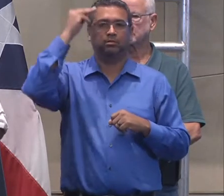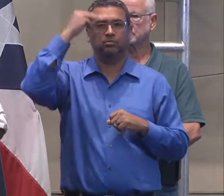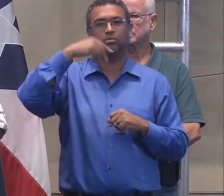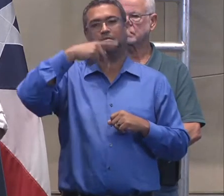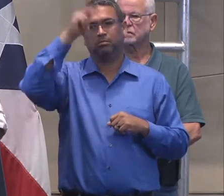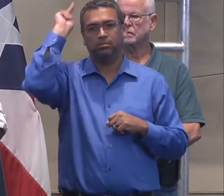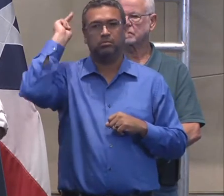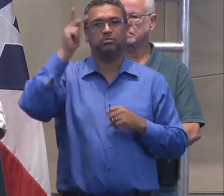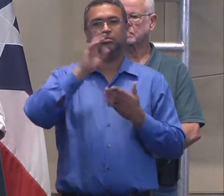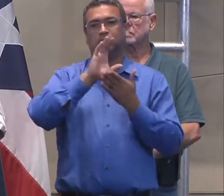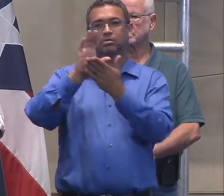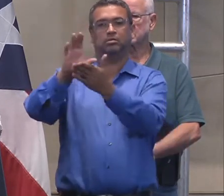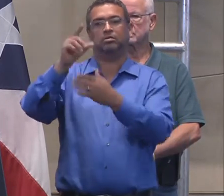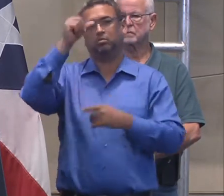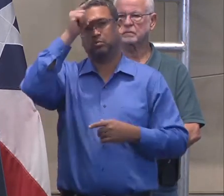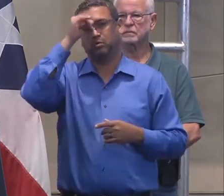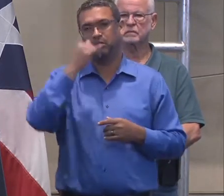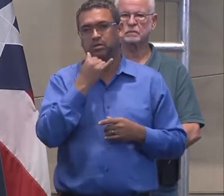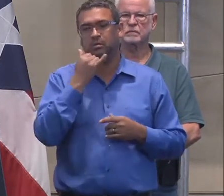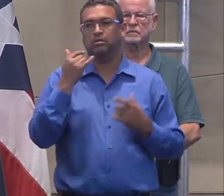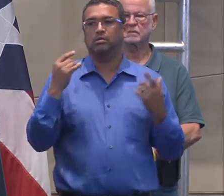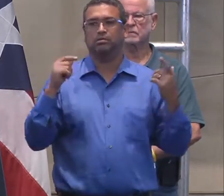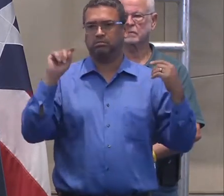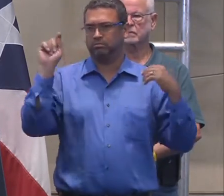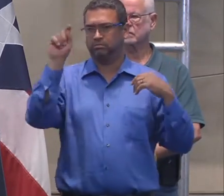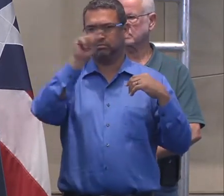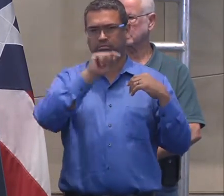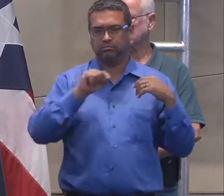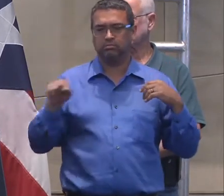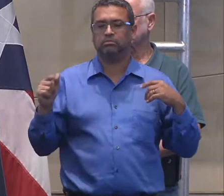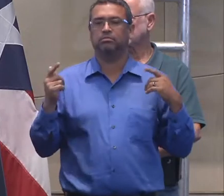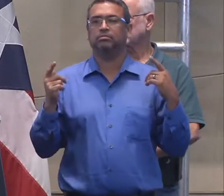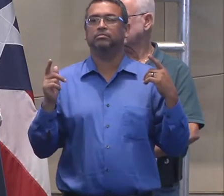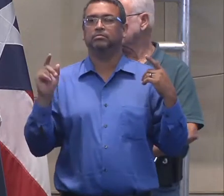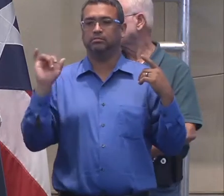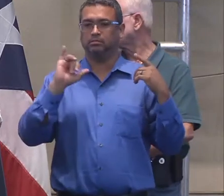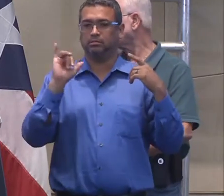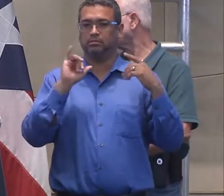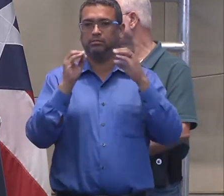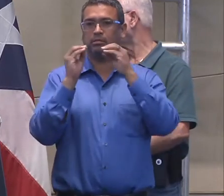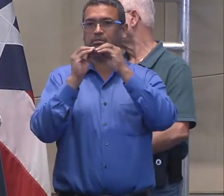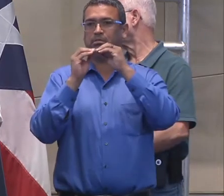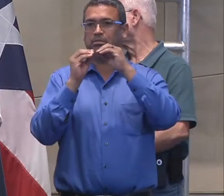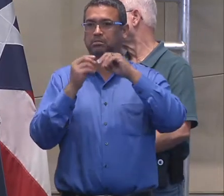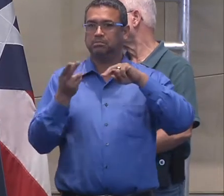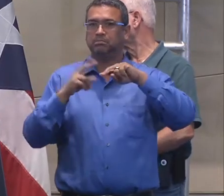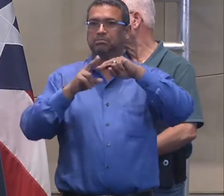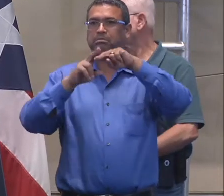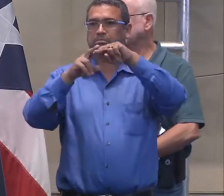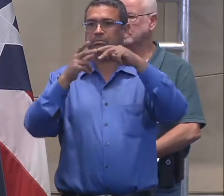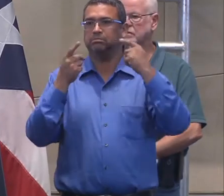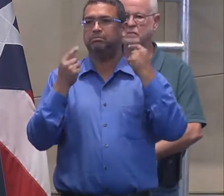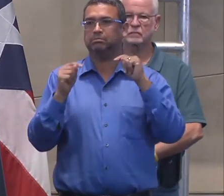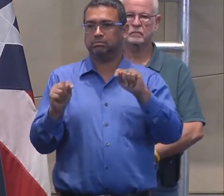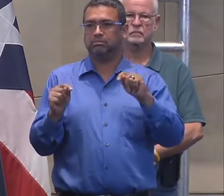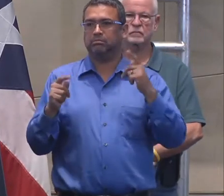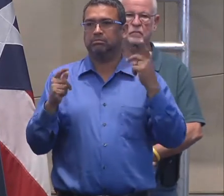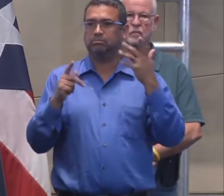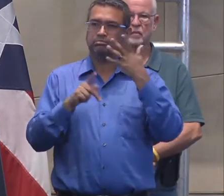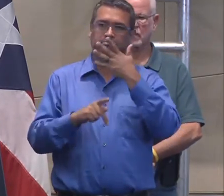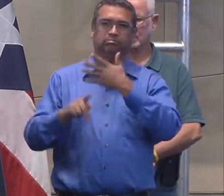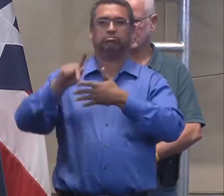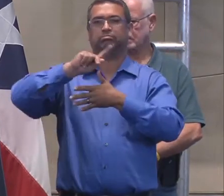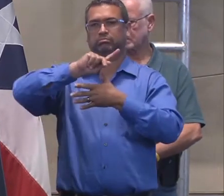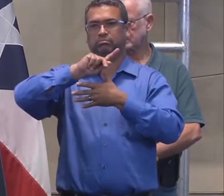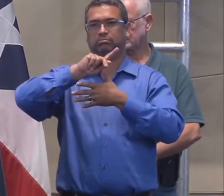Ponce, Arecibo, Cataño, and Guayama. There is point generation being increased in Puerto Rico. And of course, we're giving priority to